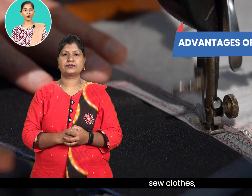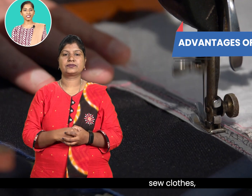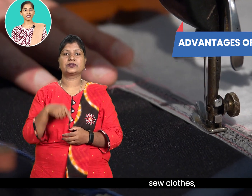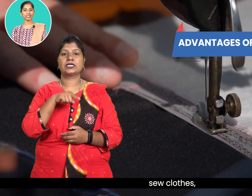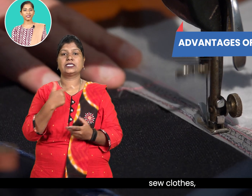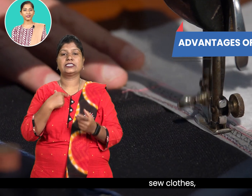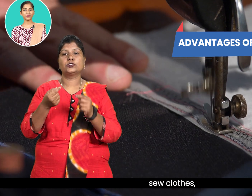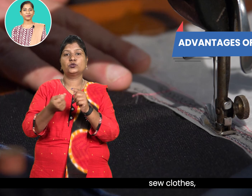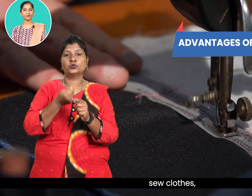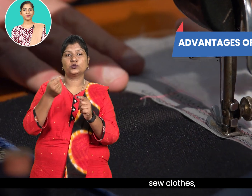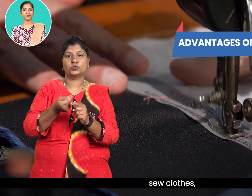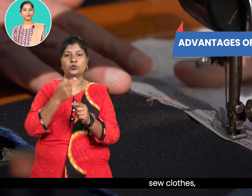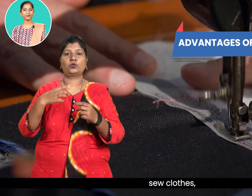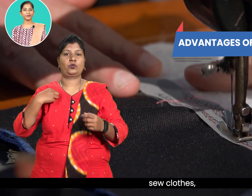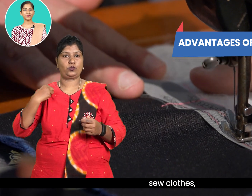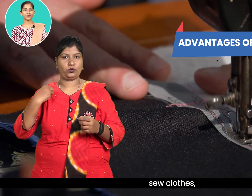saw clothes,